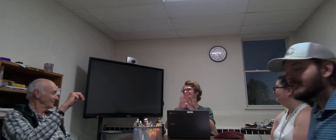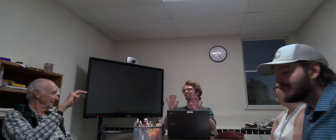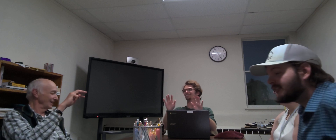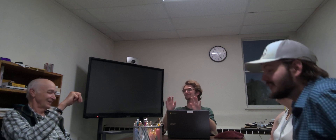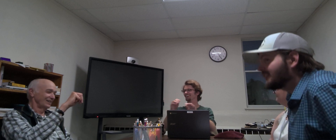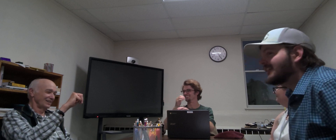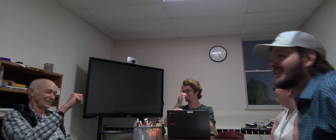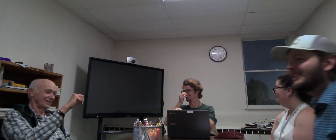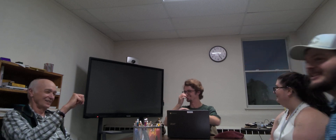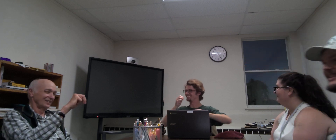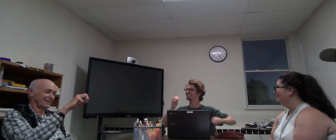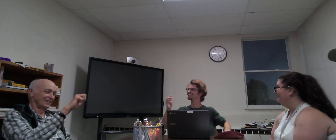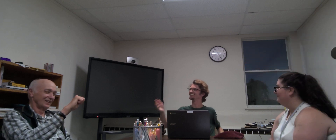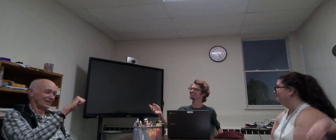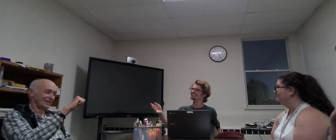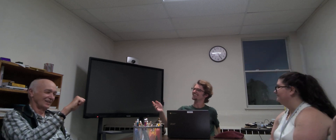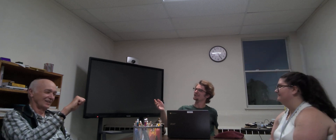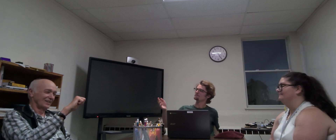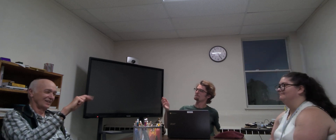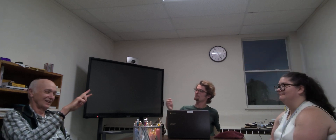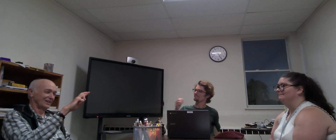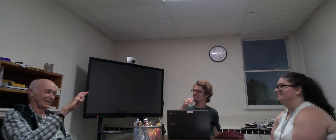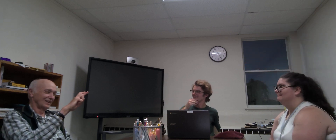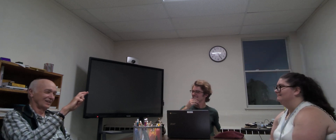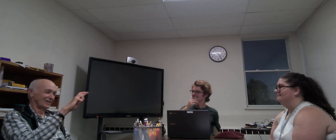for is the month. You don't have to tell them the real one.